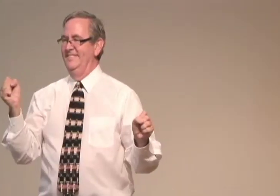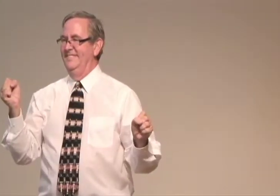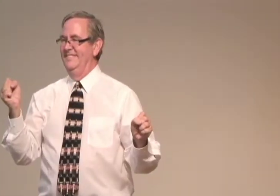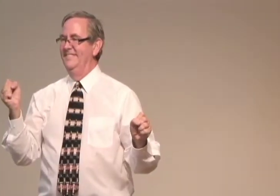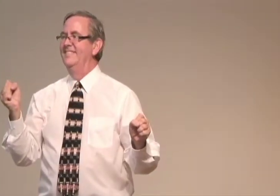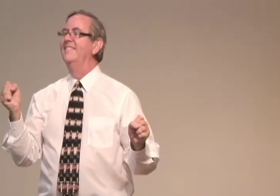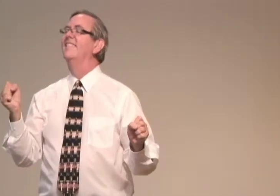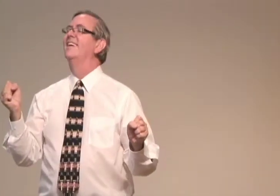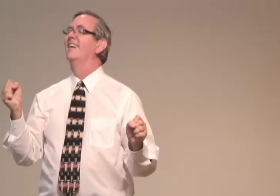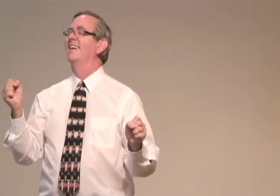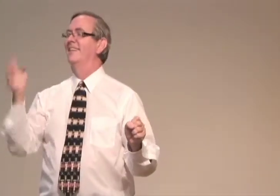will save you